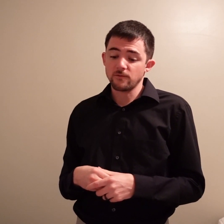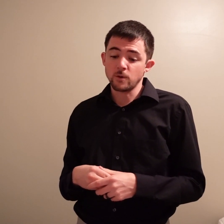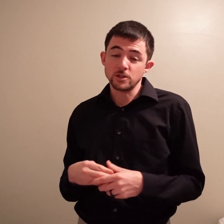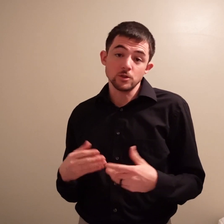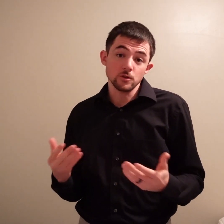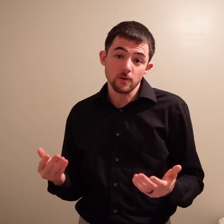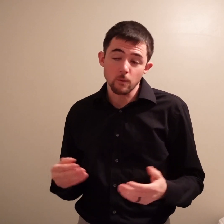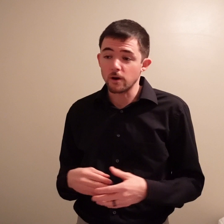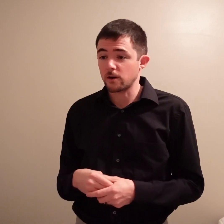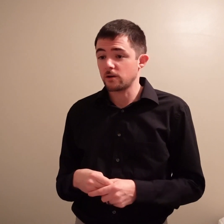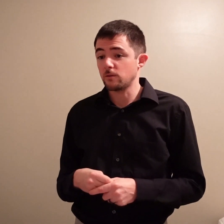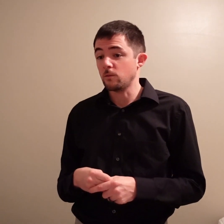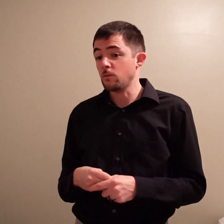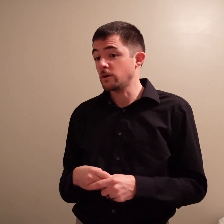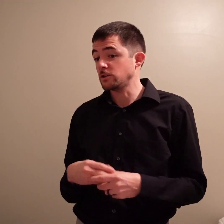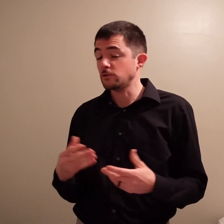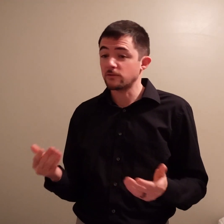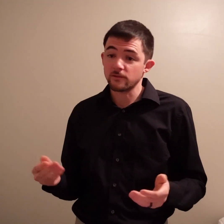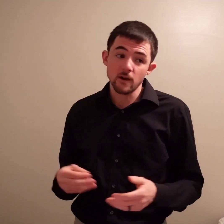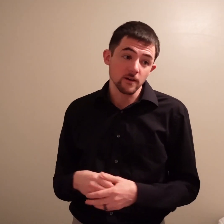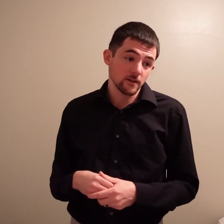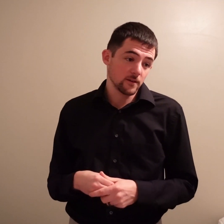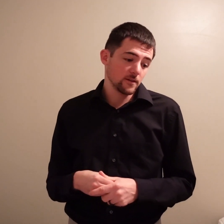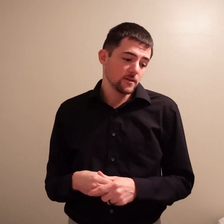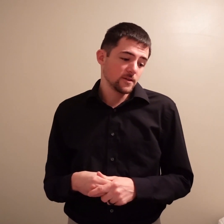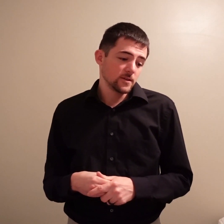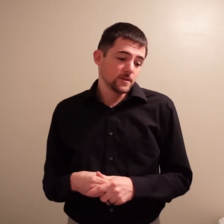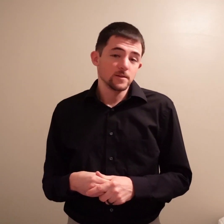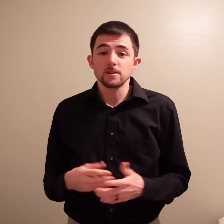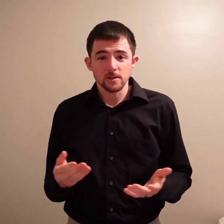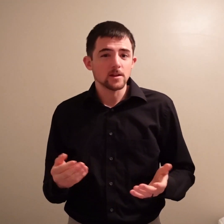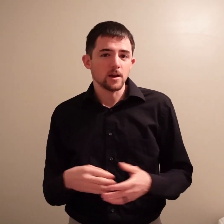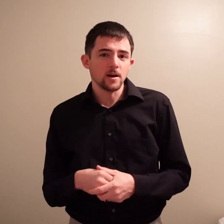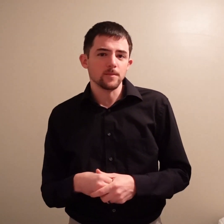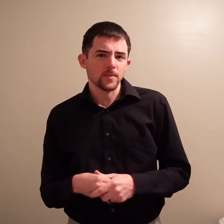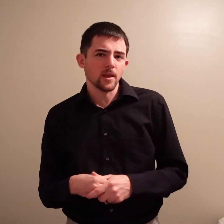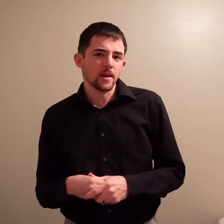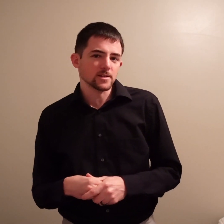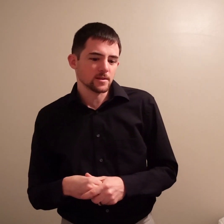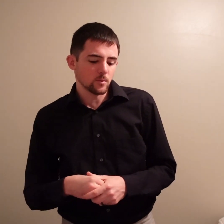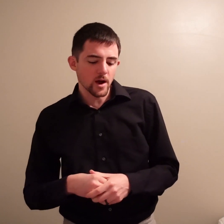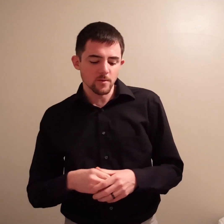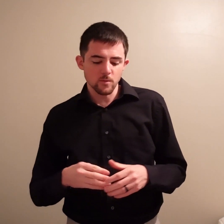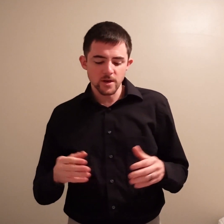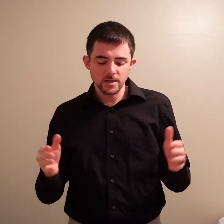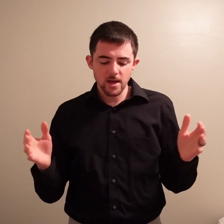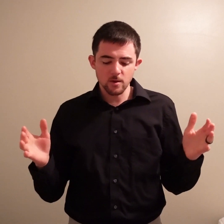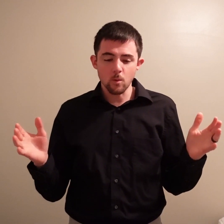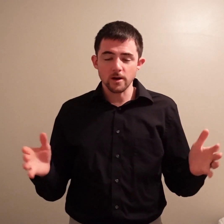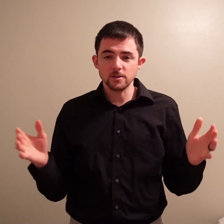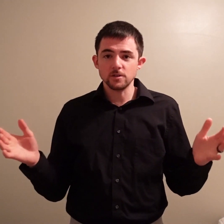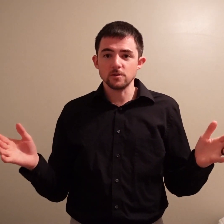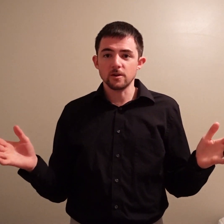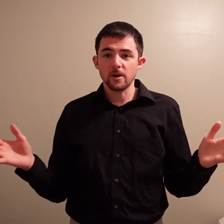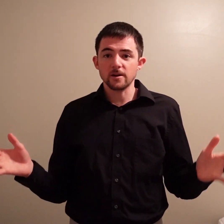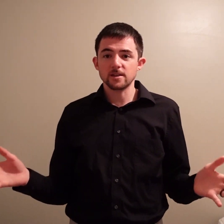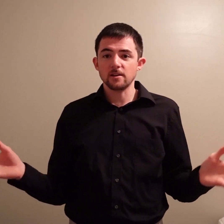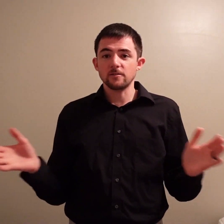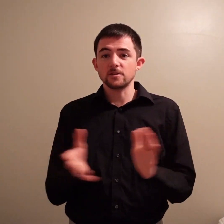what do you do for work? What do you do for fun? And that's why we take what do in American Sign Language and